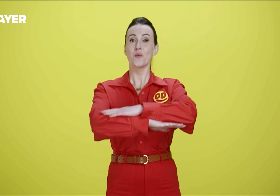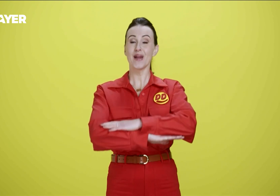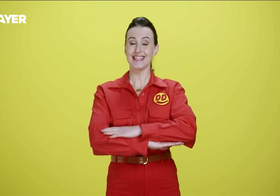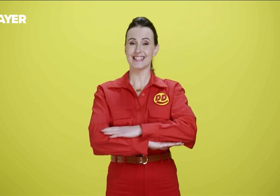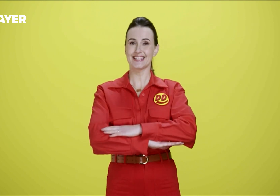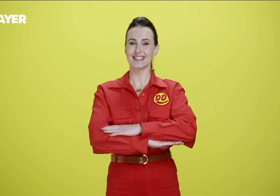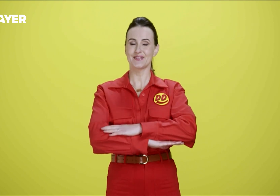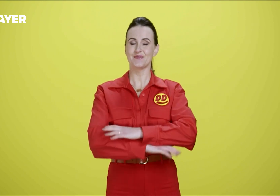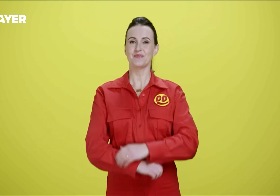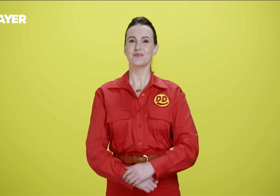Wait.